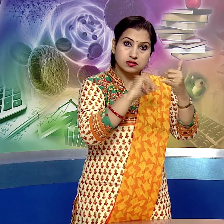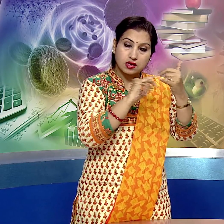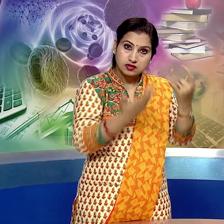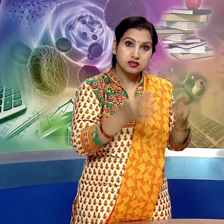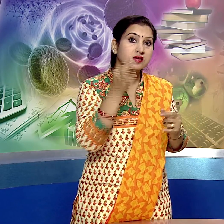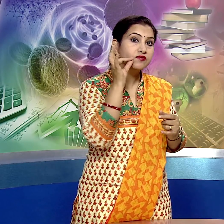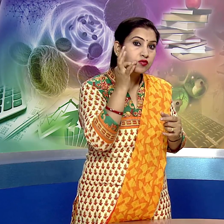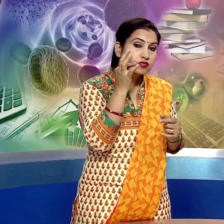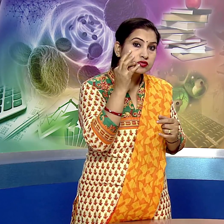fruits,